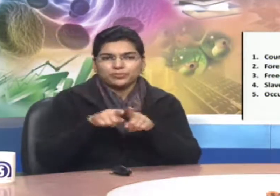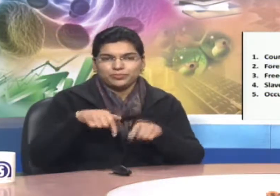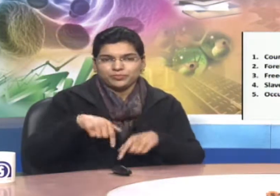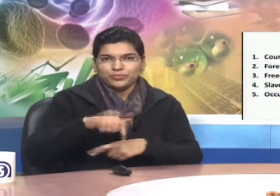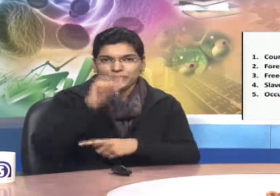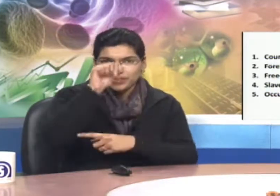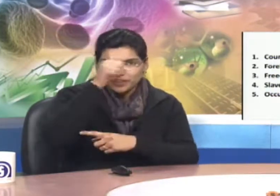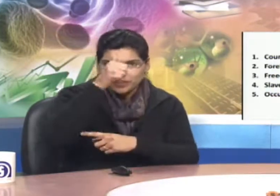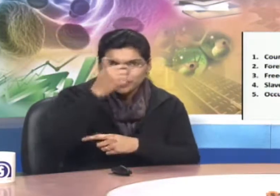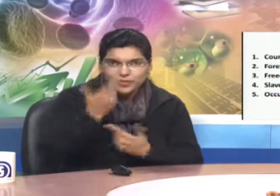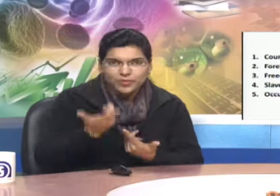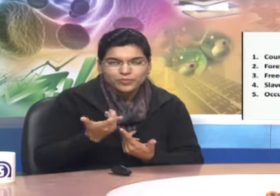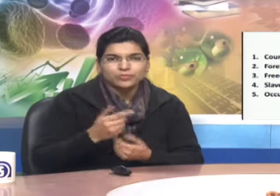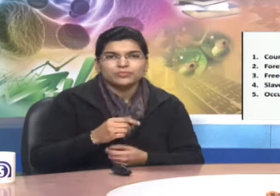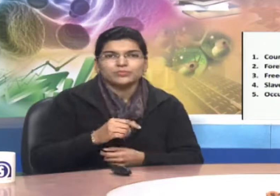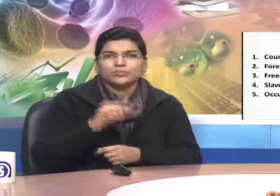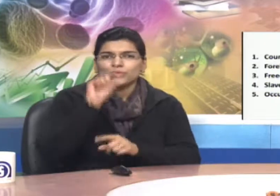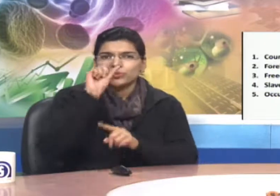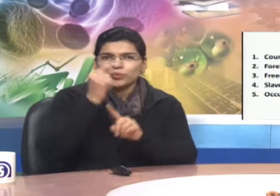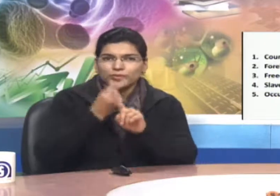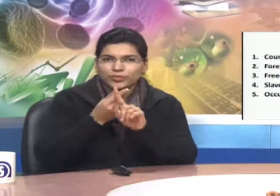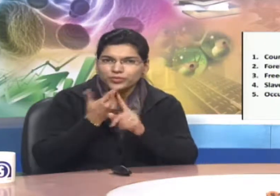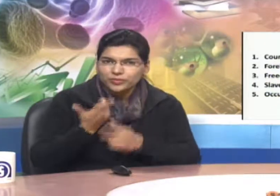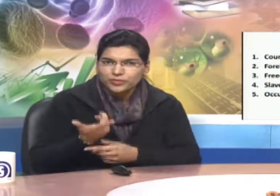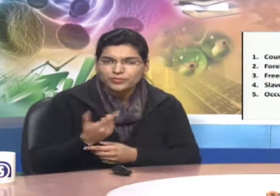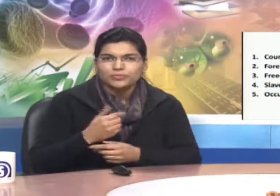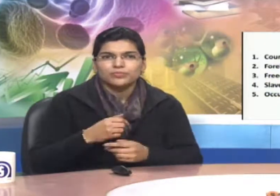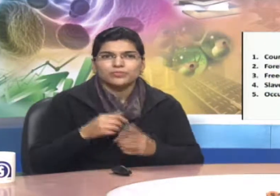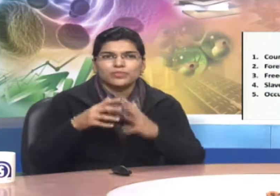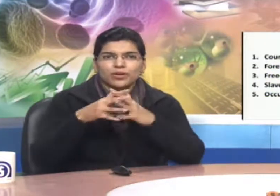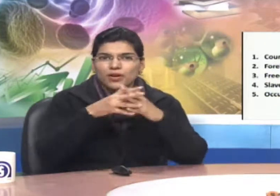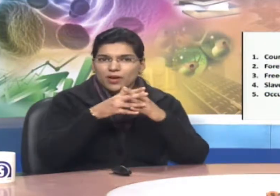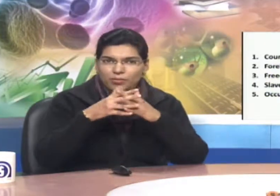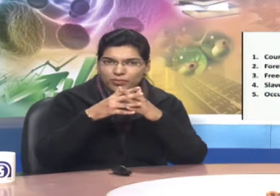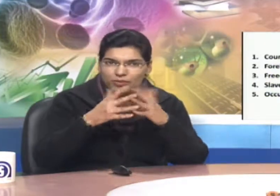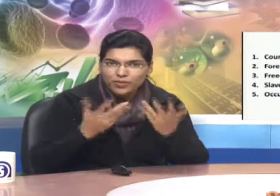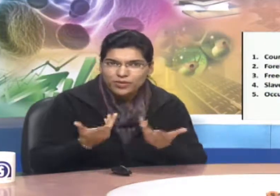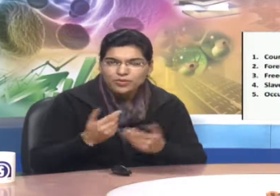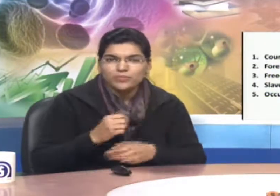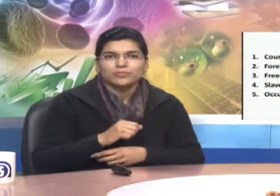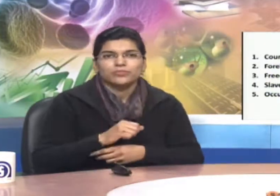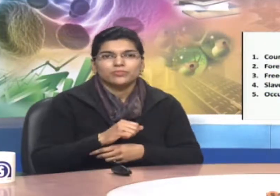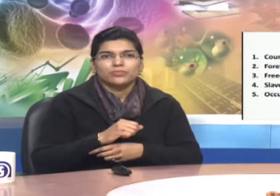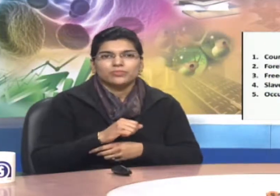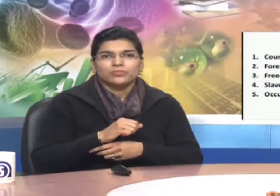Different countries like India, UK, America,